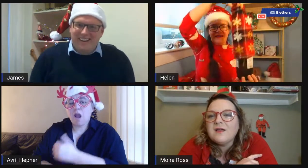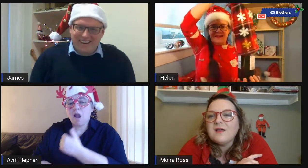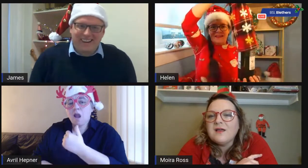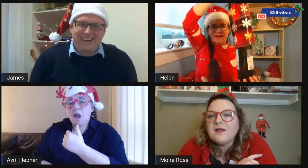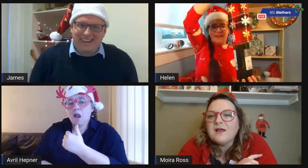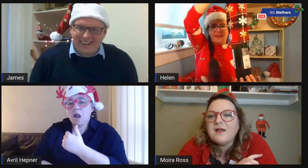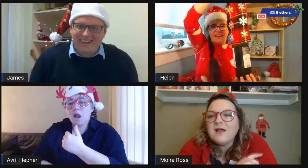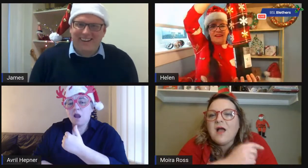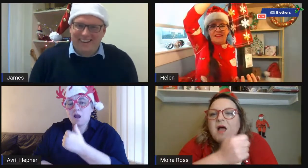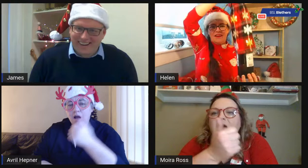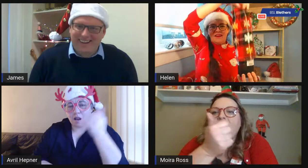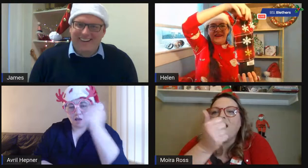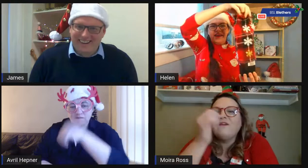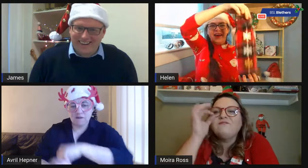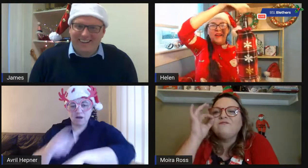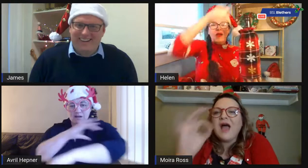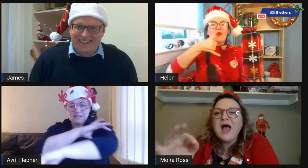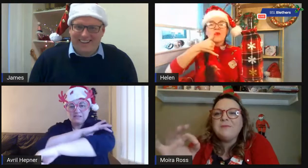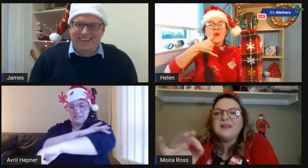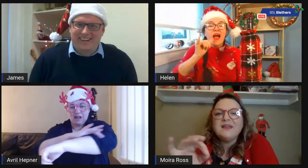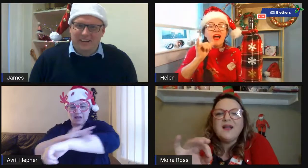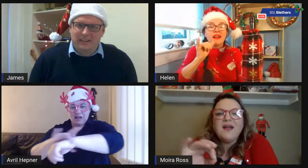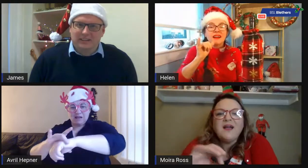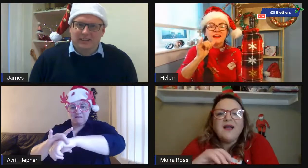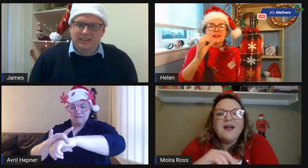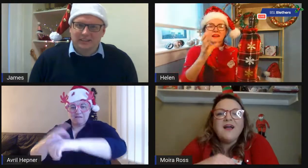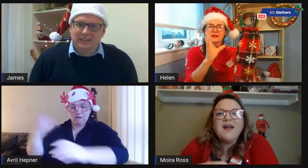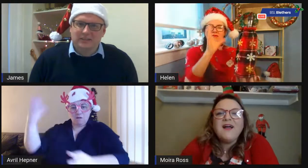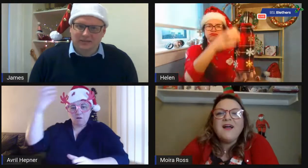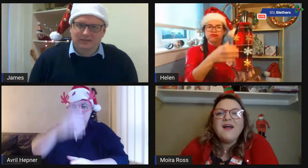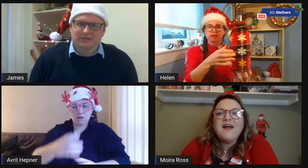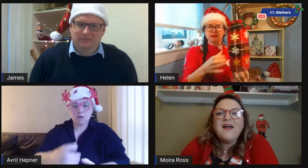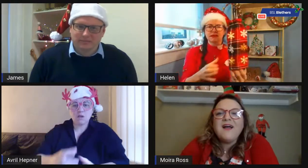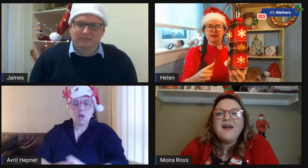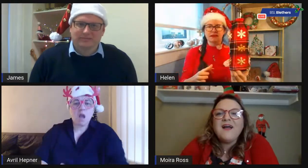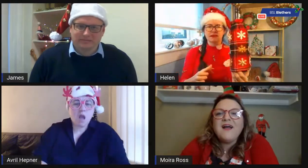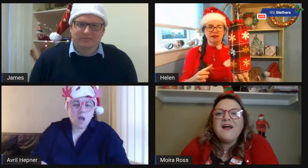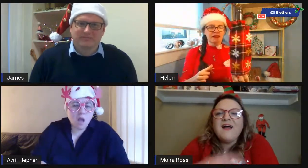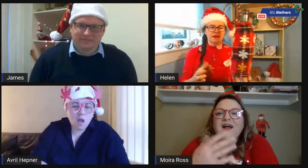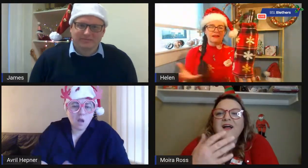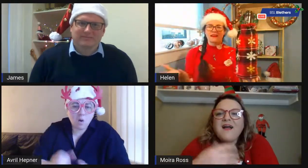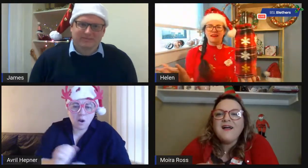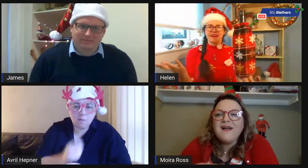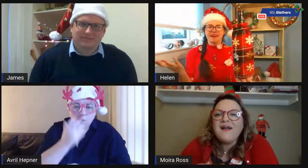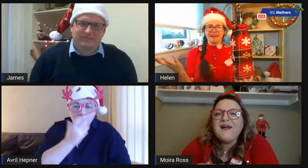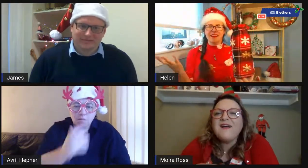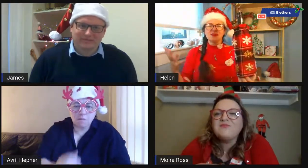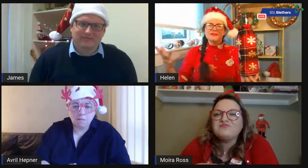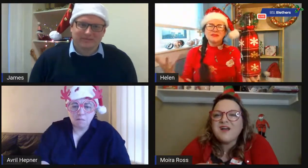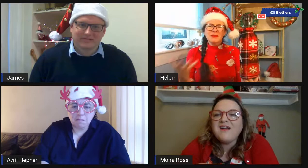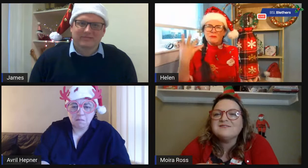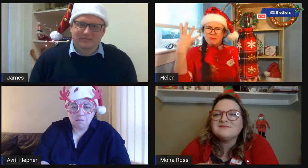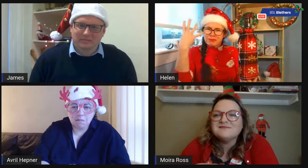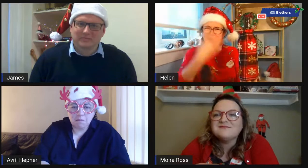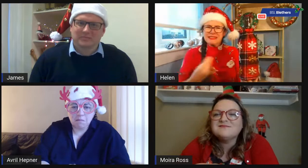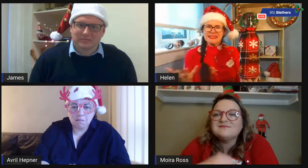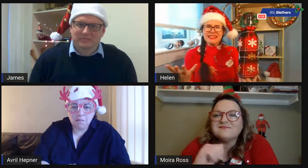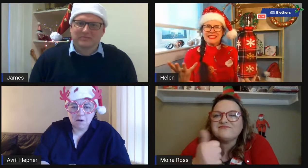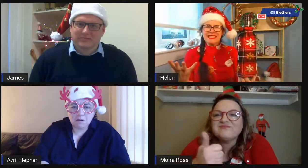Look. Oh, that is clever. That's made from a sleeve. Yes. Huh. So